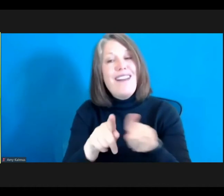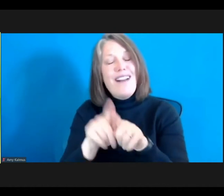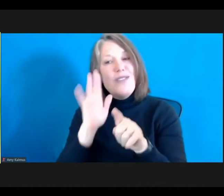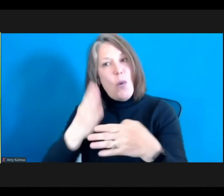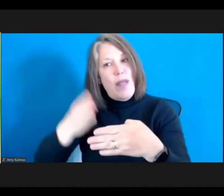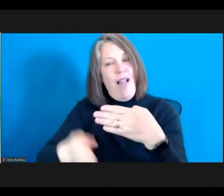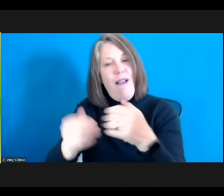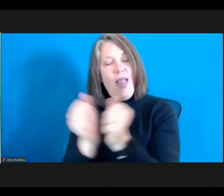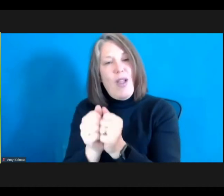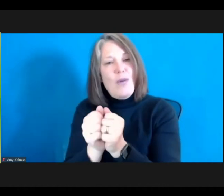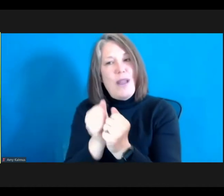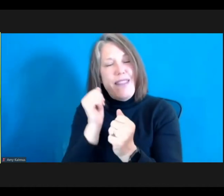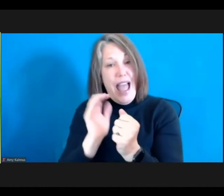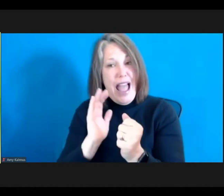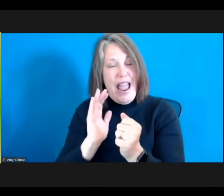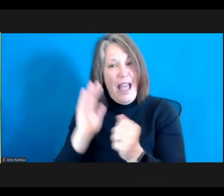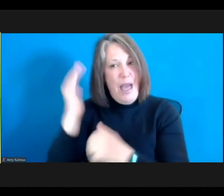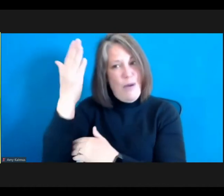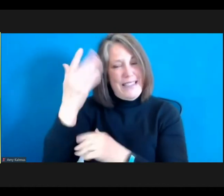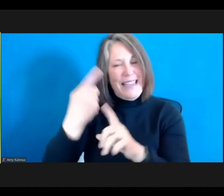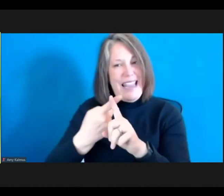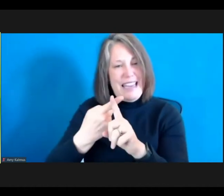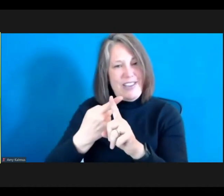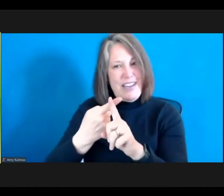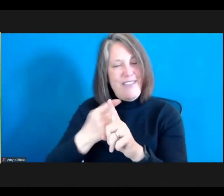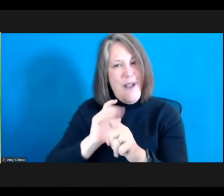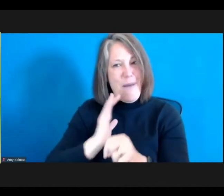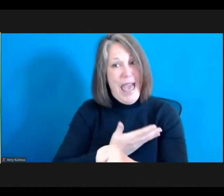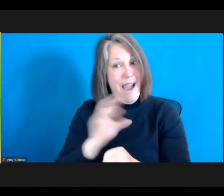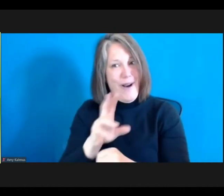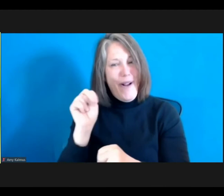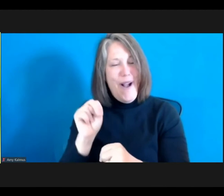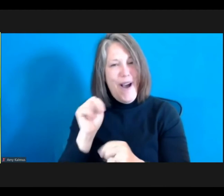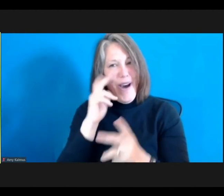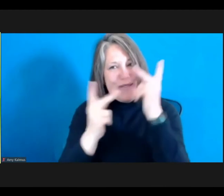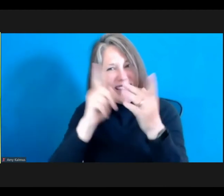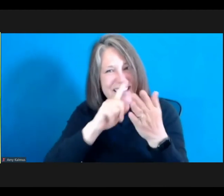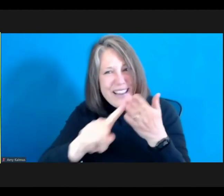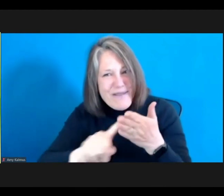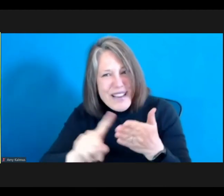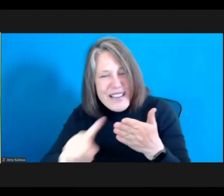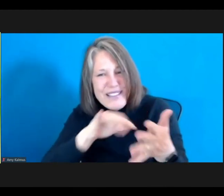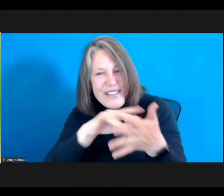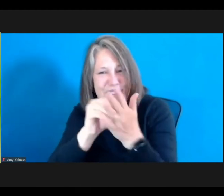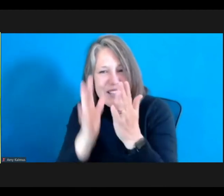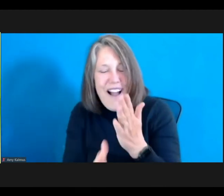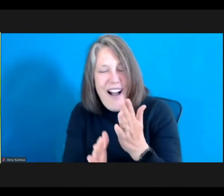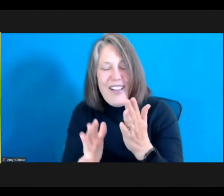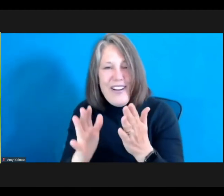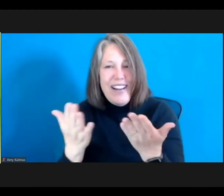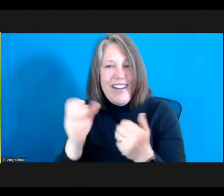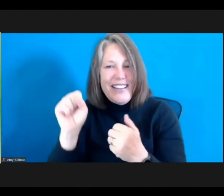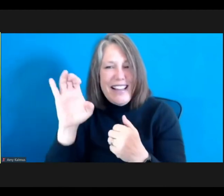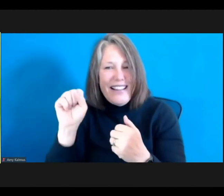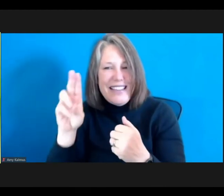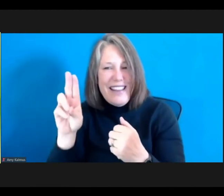conclude with a presentation by our own visiting research scholar at St. Cloud State University,